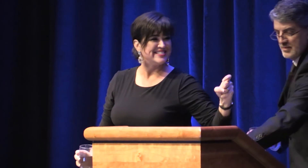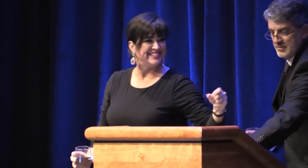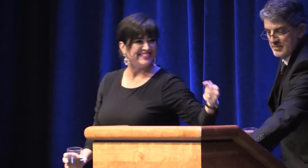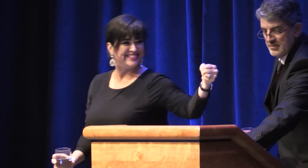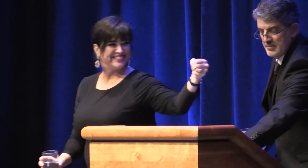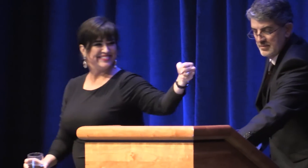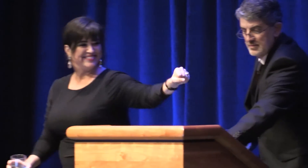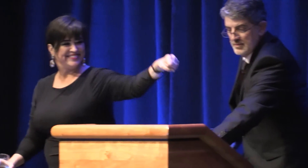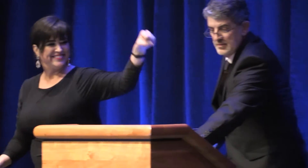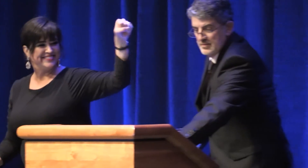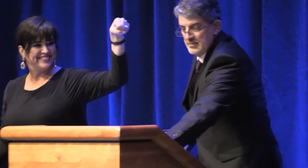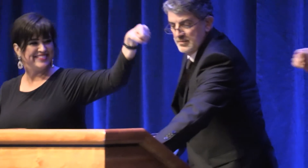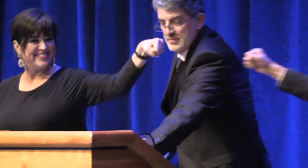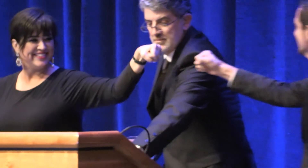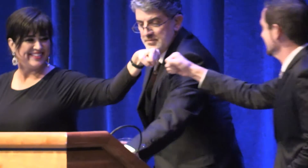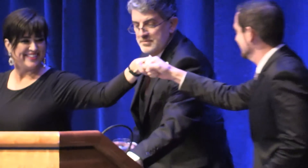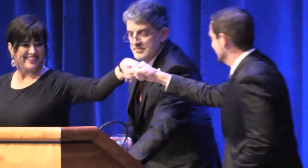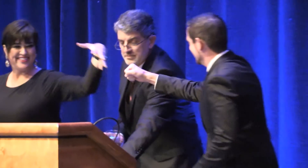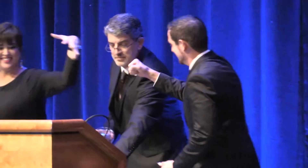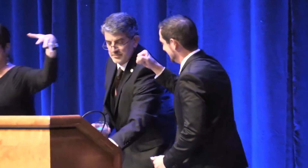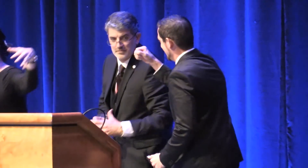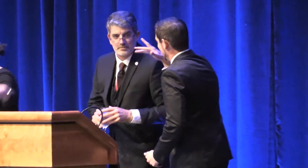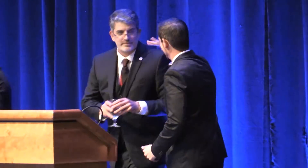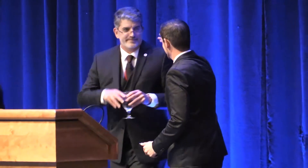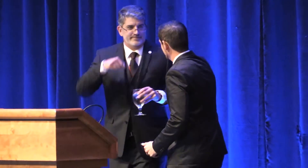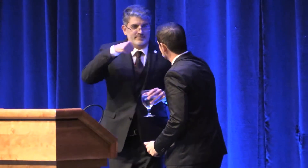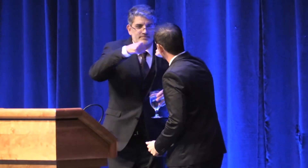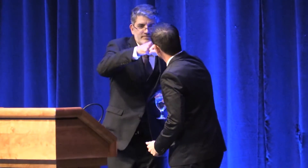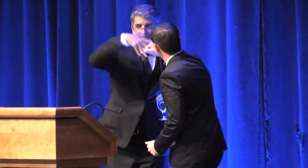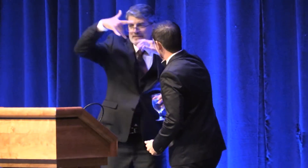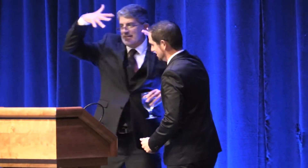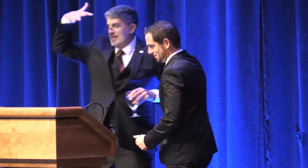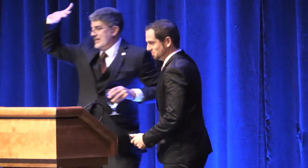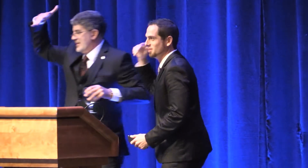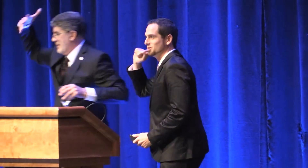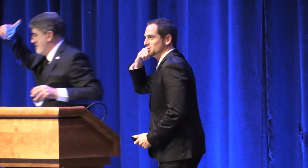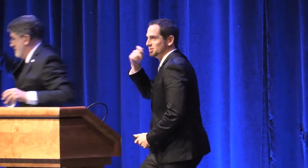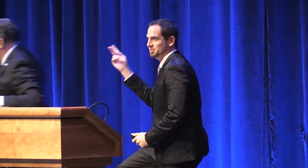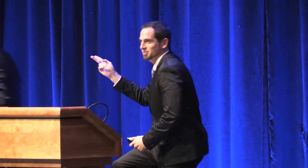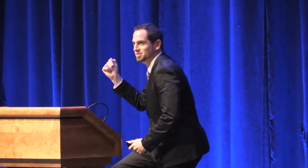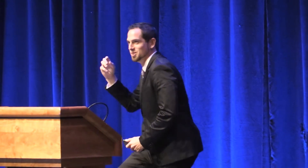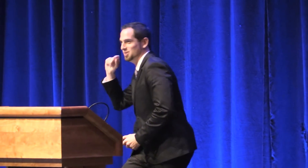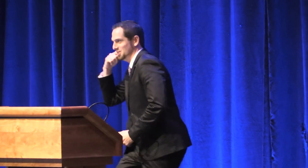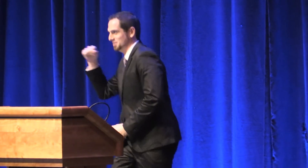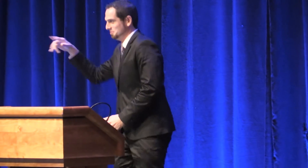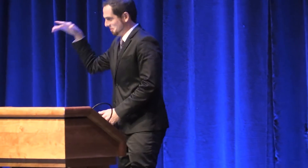Welcome, Alex. Thank you. Thank you so much. All